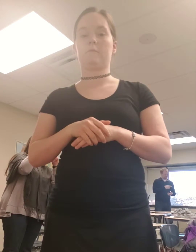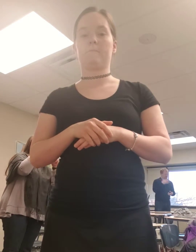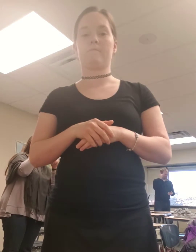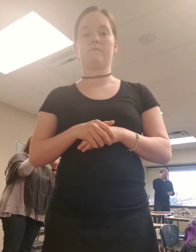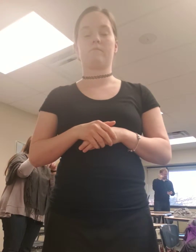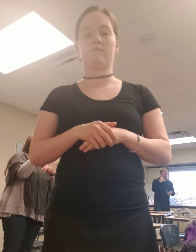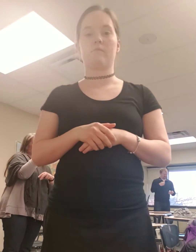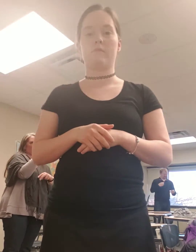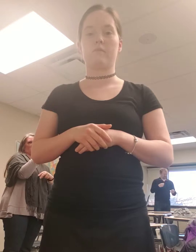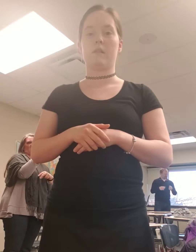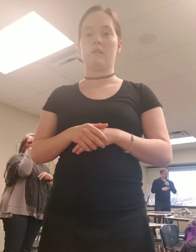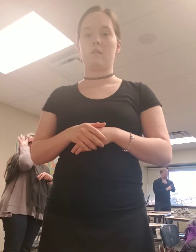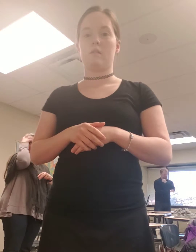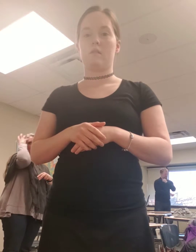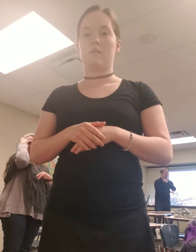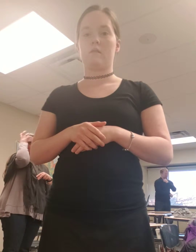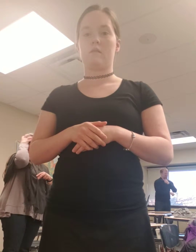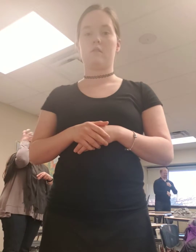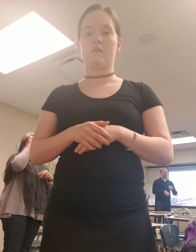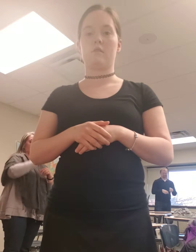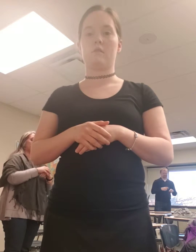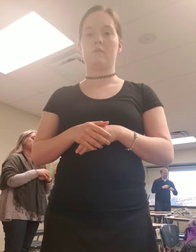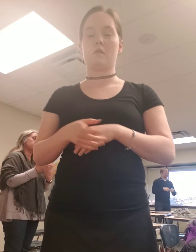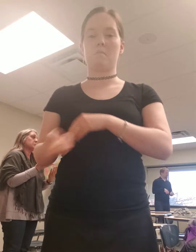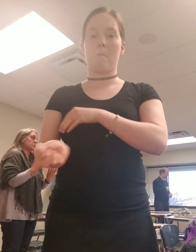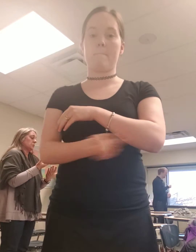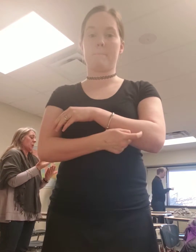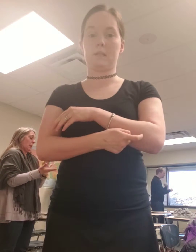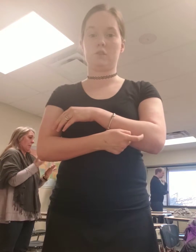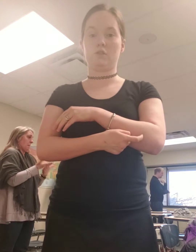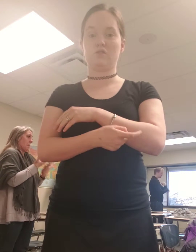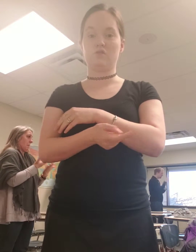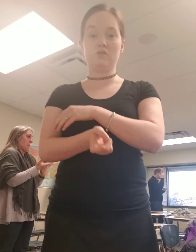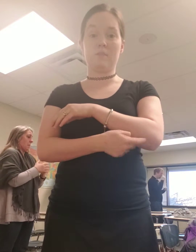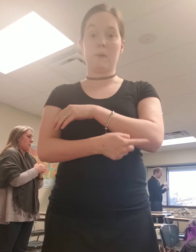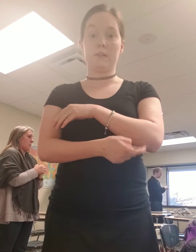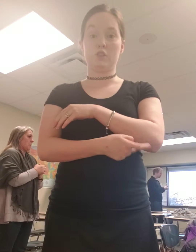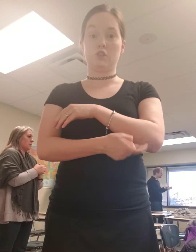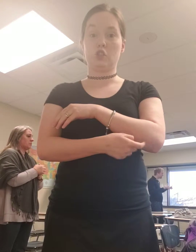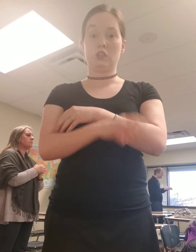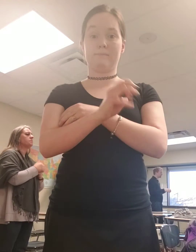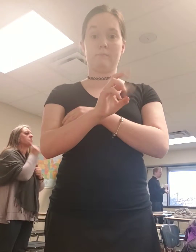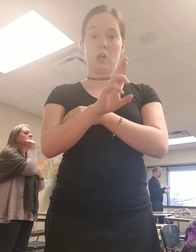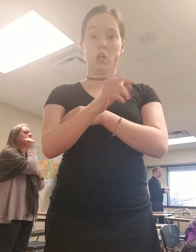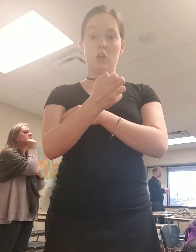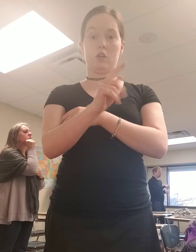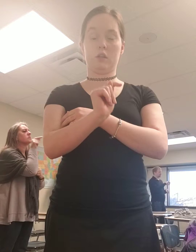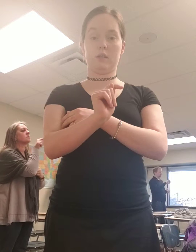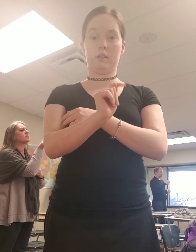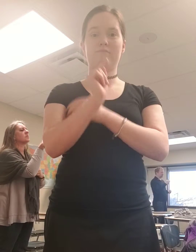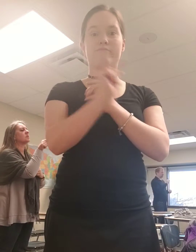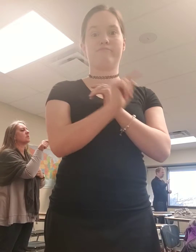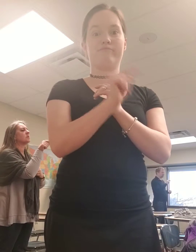different, perhaps? Jeronica. Well, I was thinking about it, and they